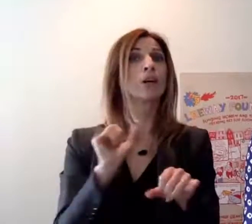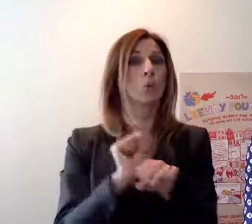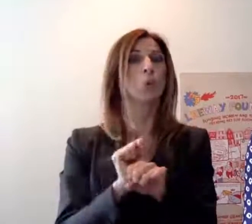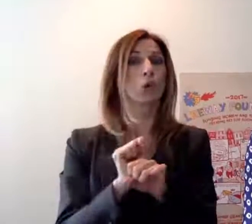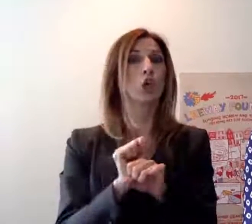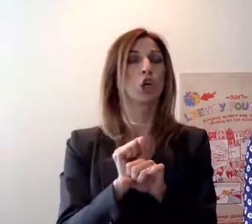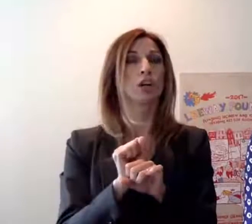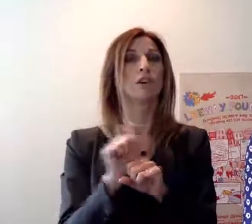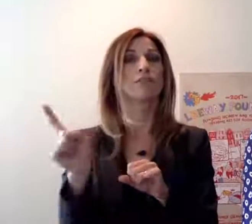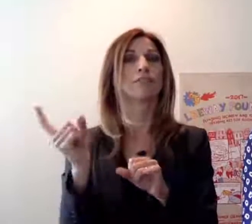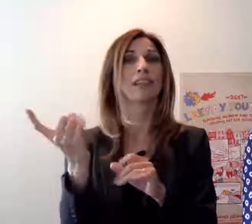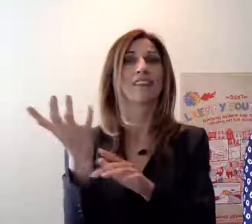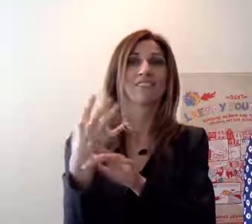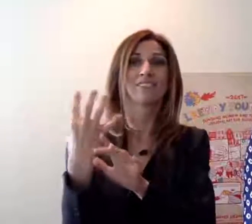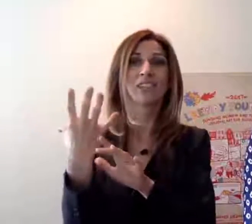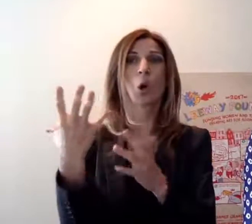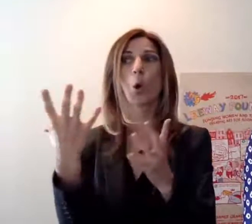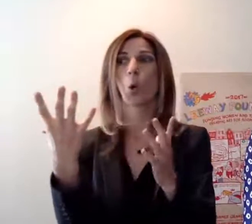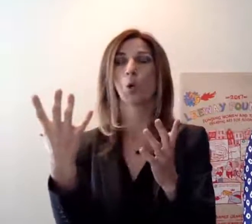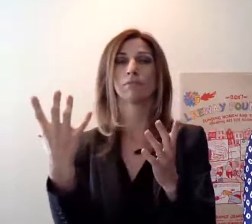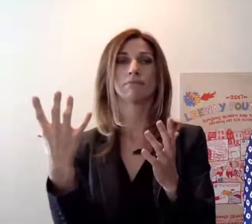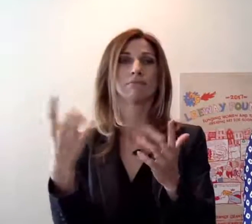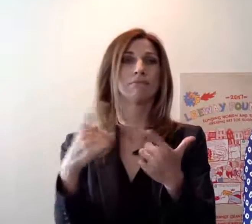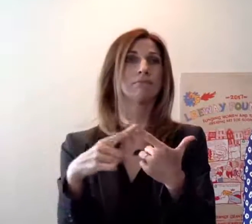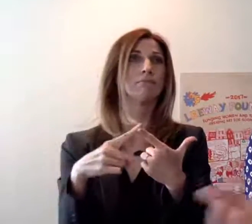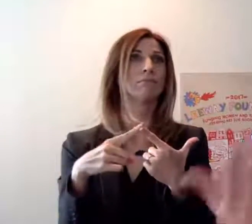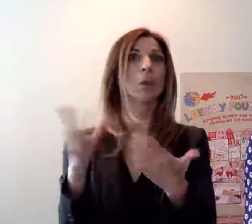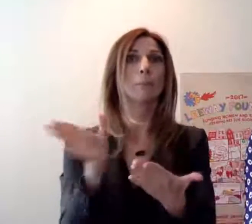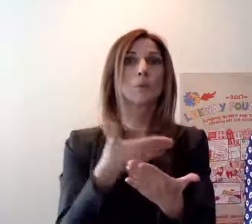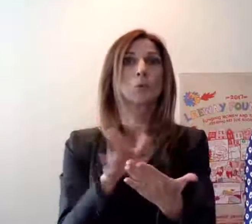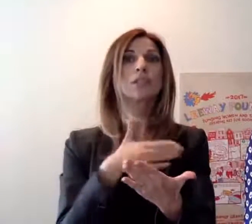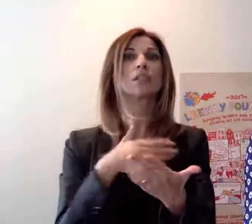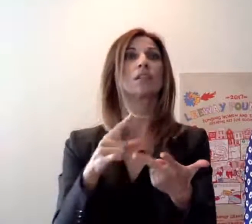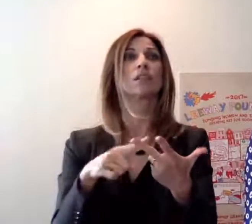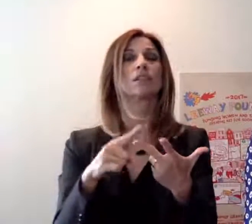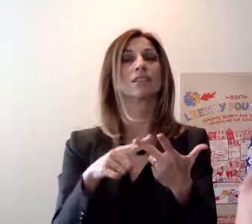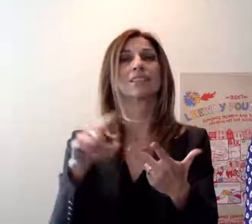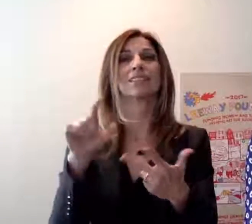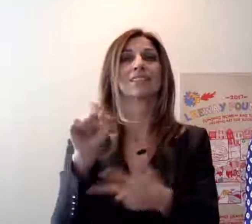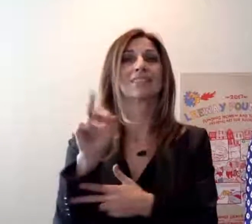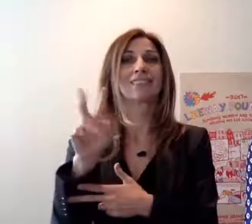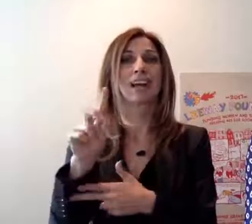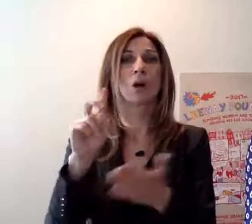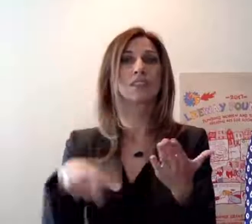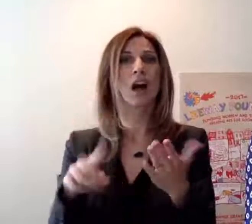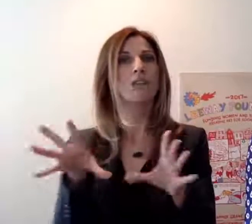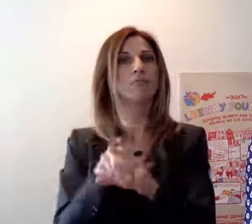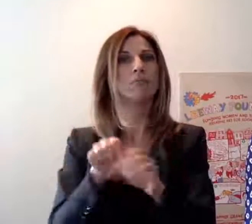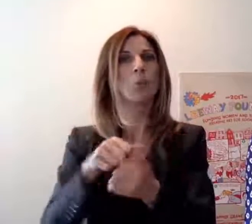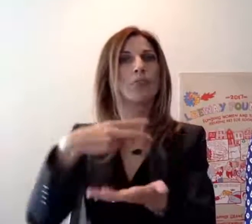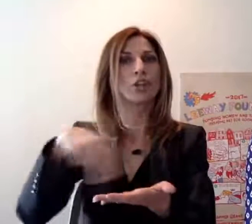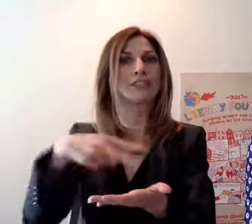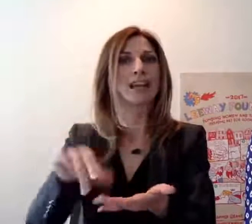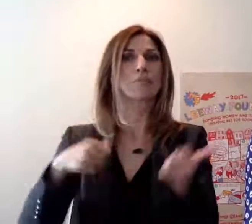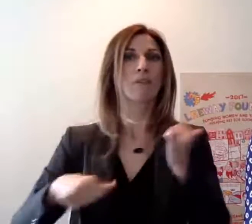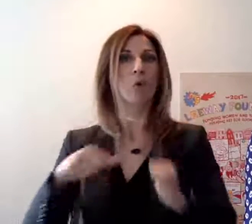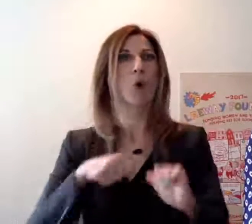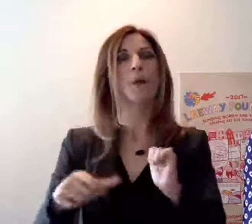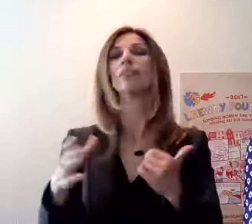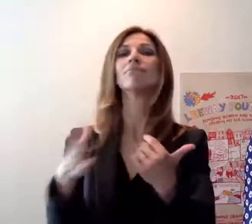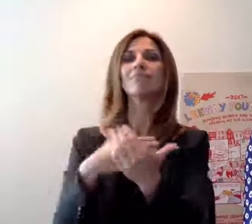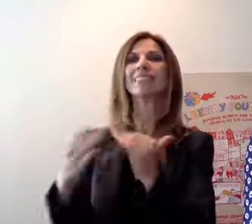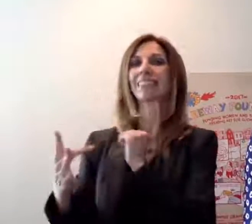with video projection and music or sound design as part of their dance performance. So even